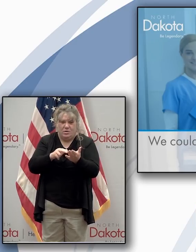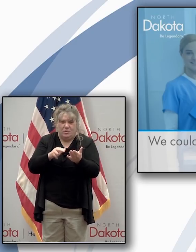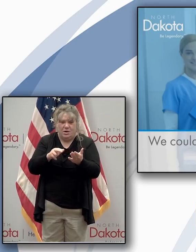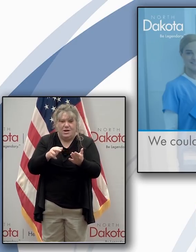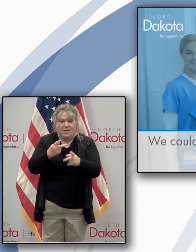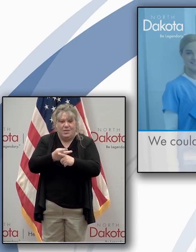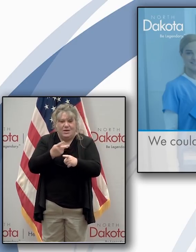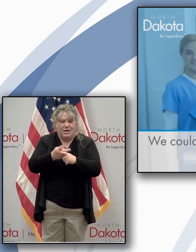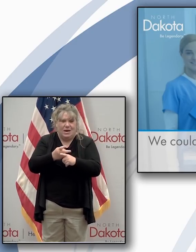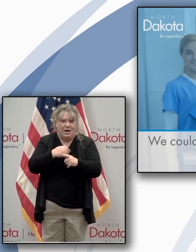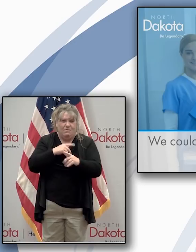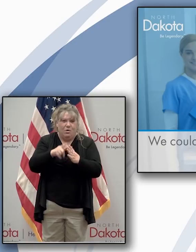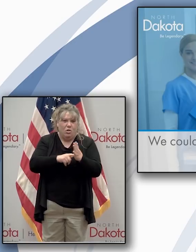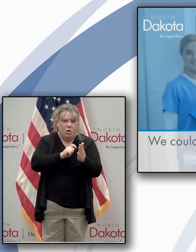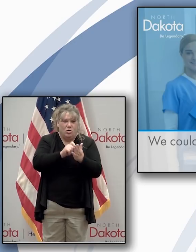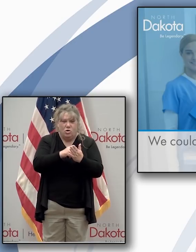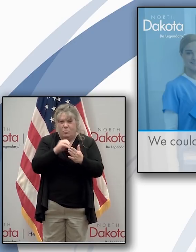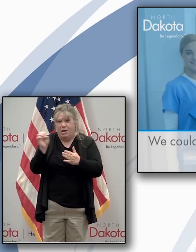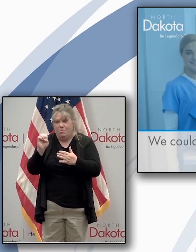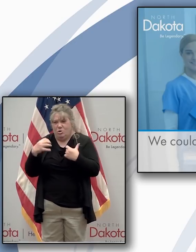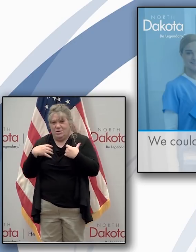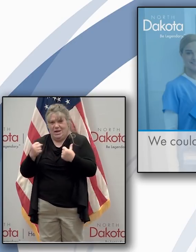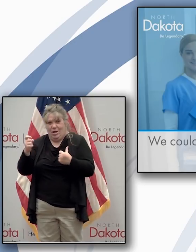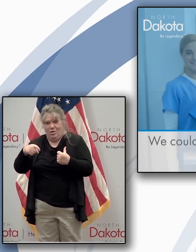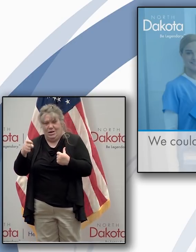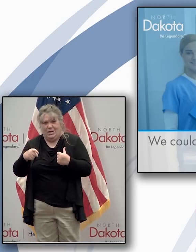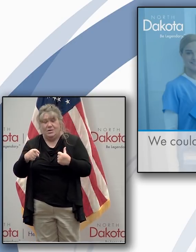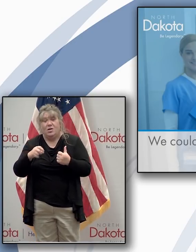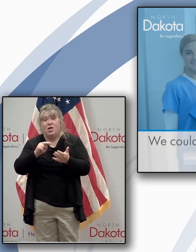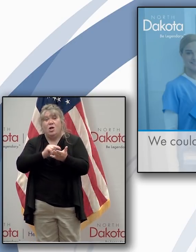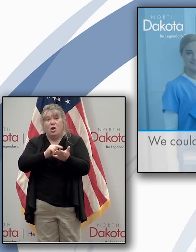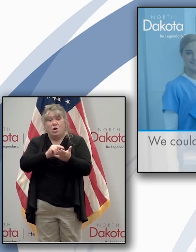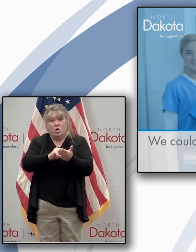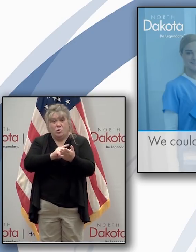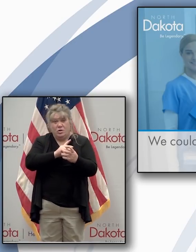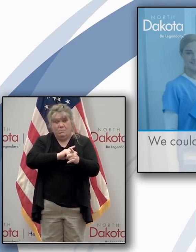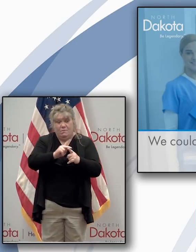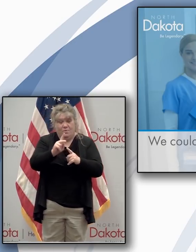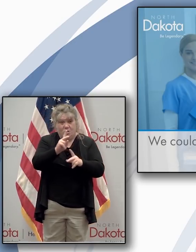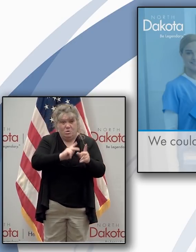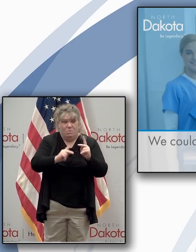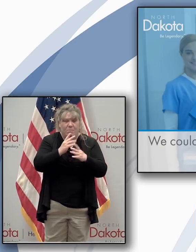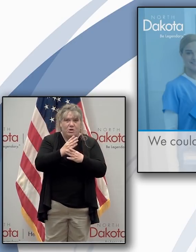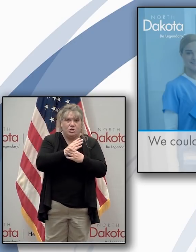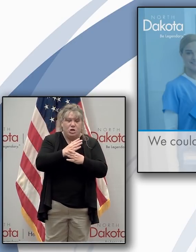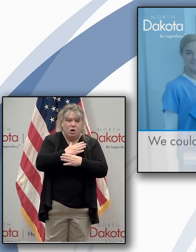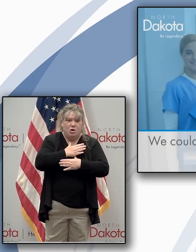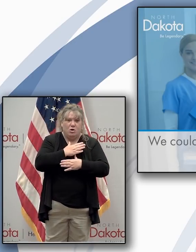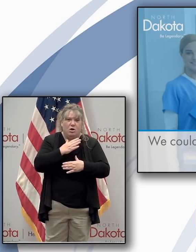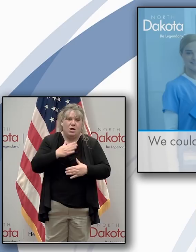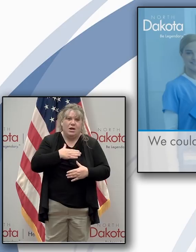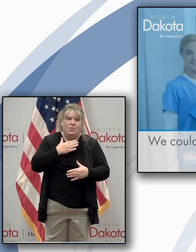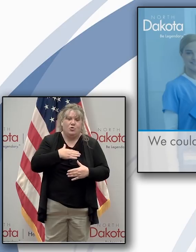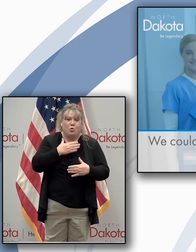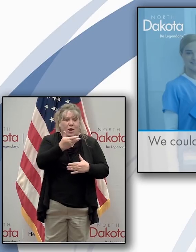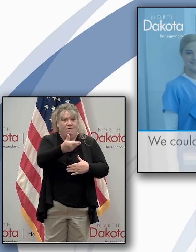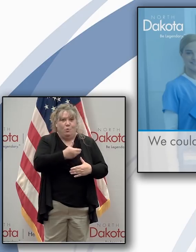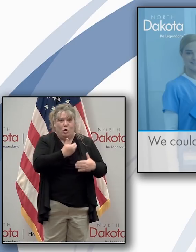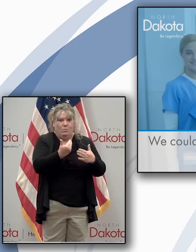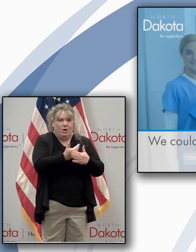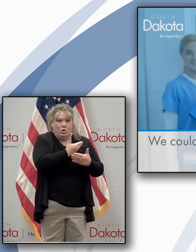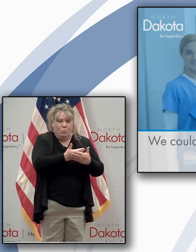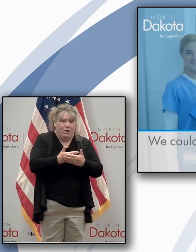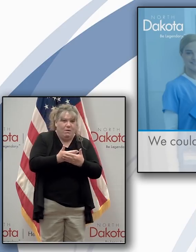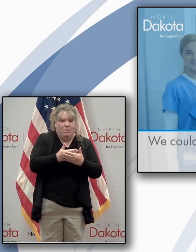for our long-term and emergency health needs. Our nursing professionals share in the joy of welcoming new lives